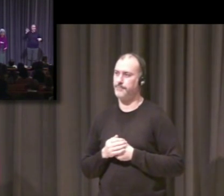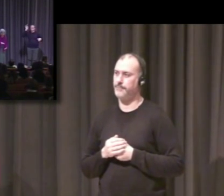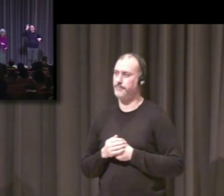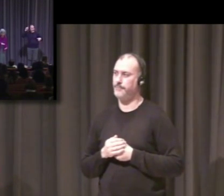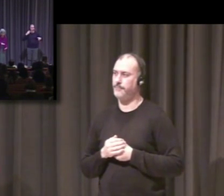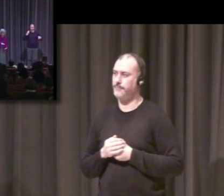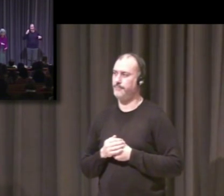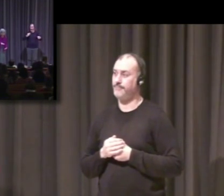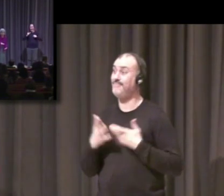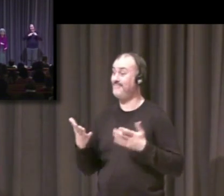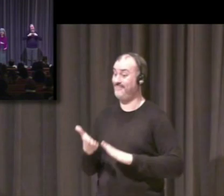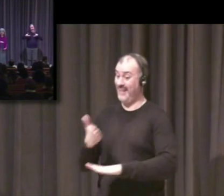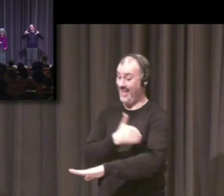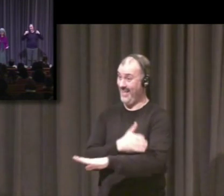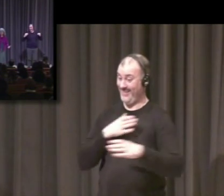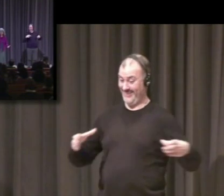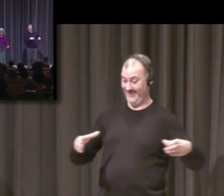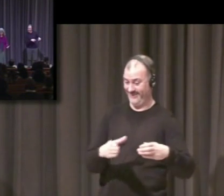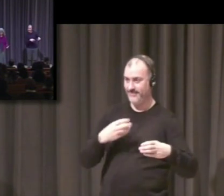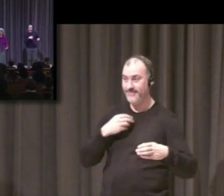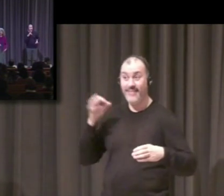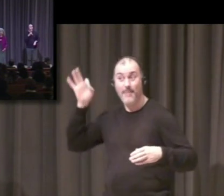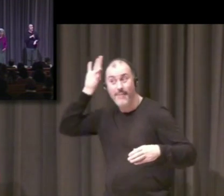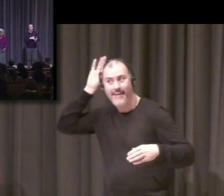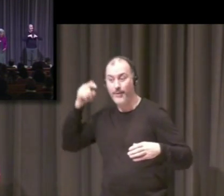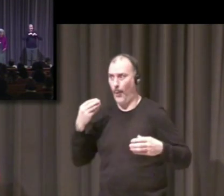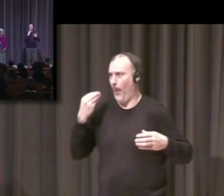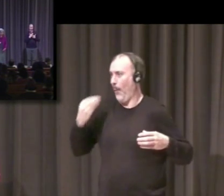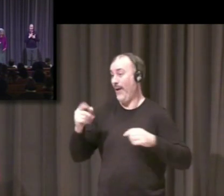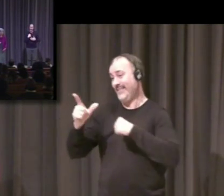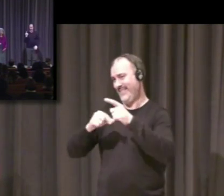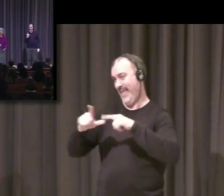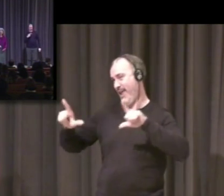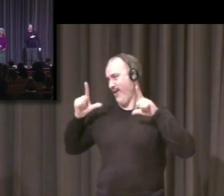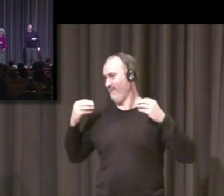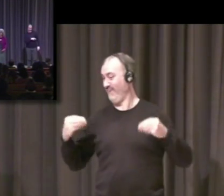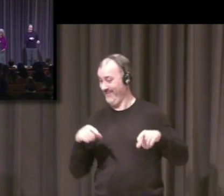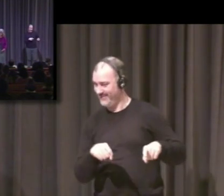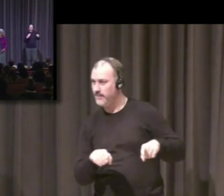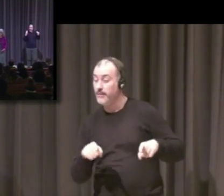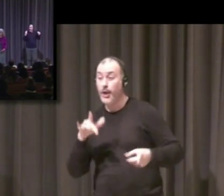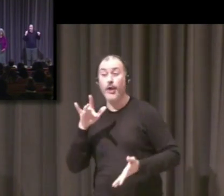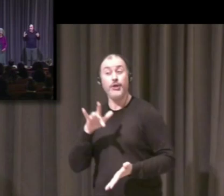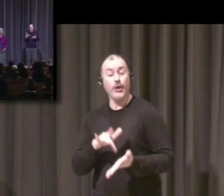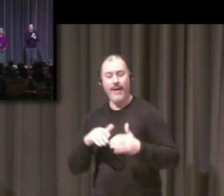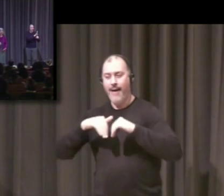elementary school, they're stars. They're doing well. They're keeping